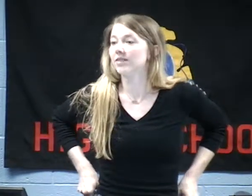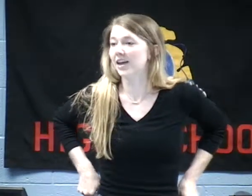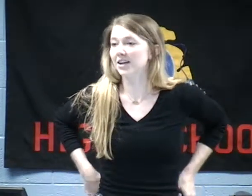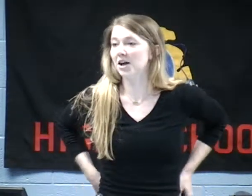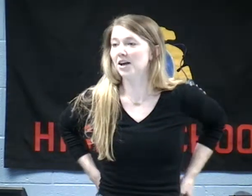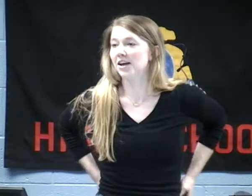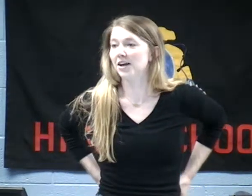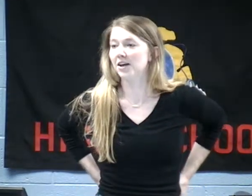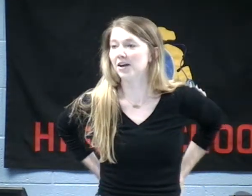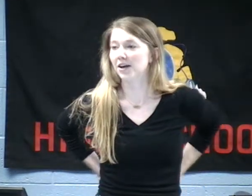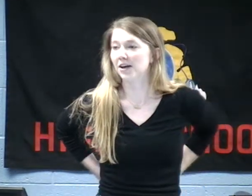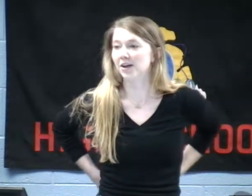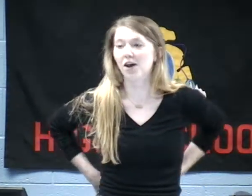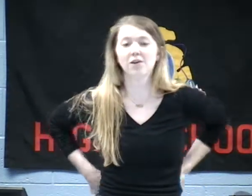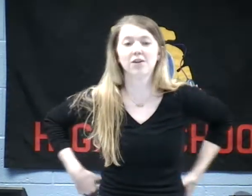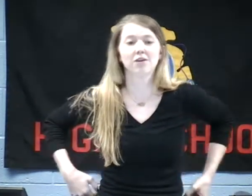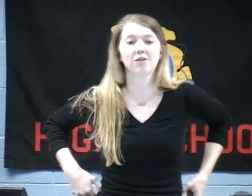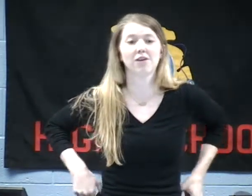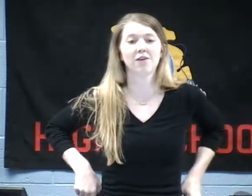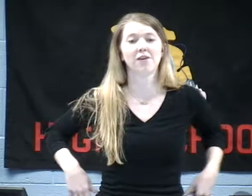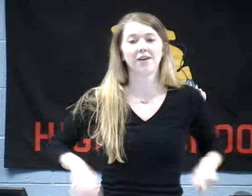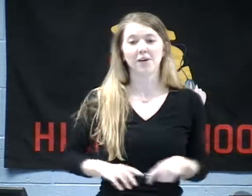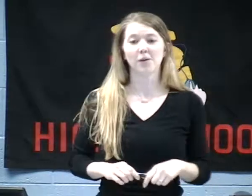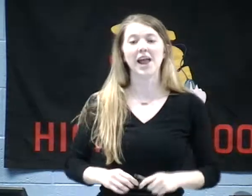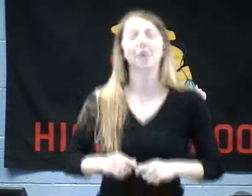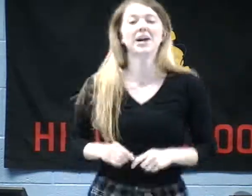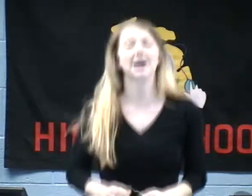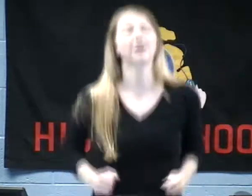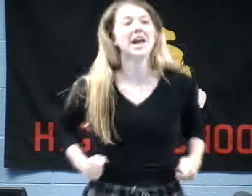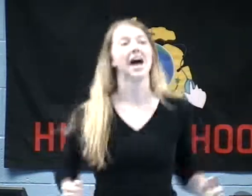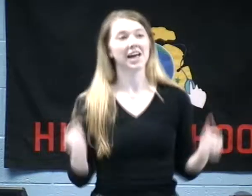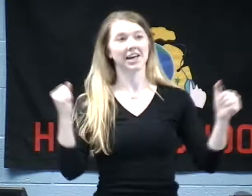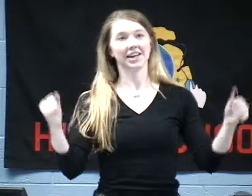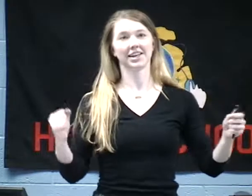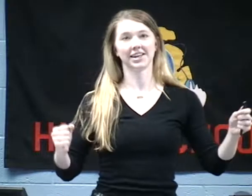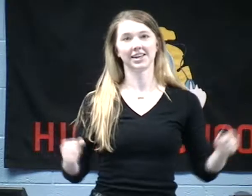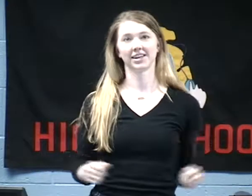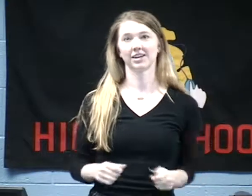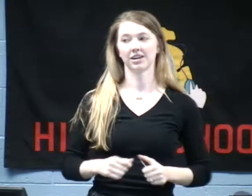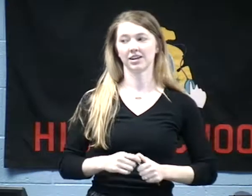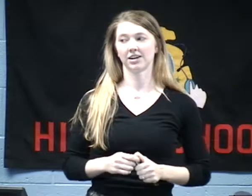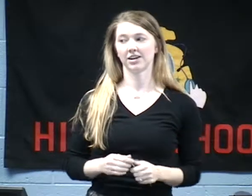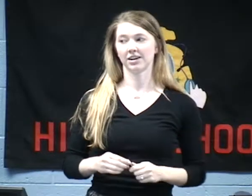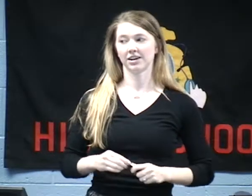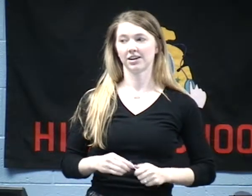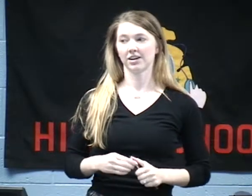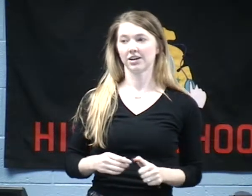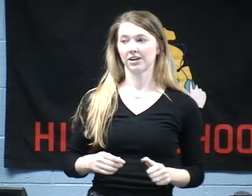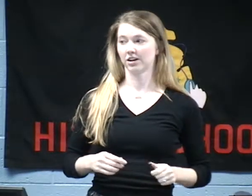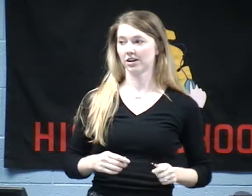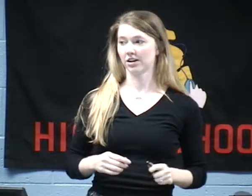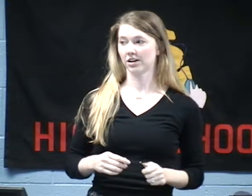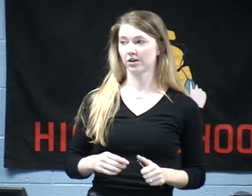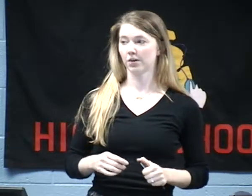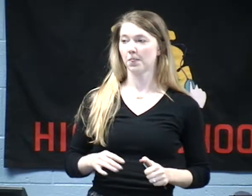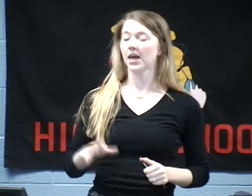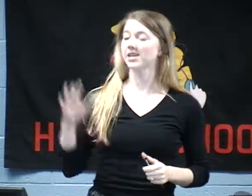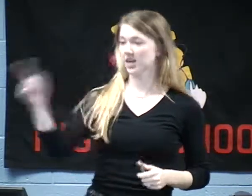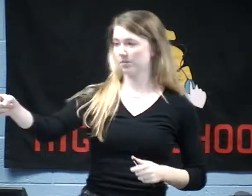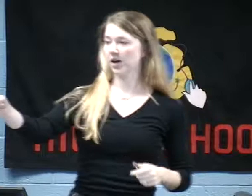Caitlin? No. Why not? Did it break the grammar rules? It does break